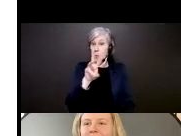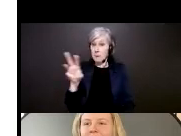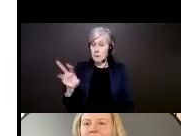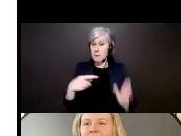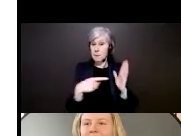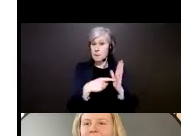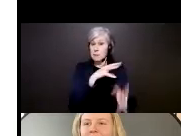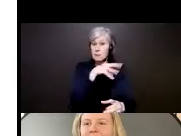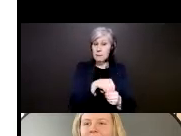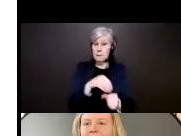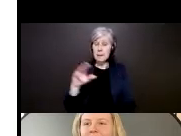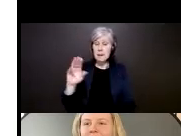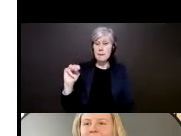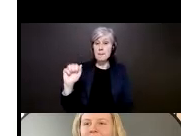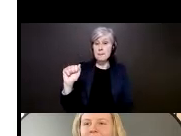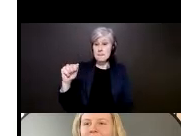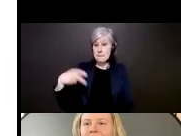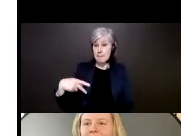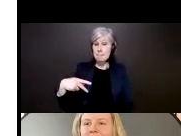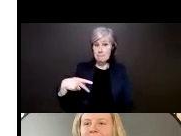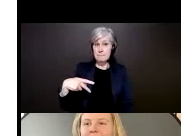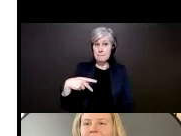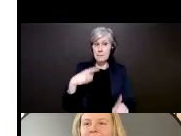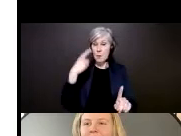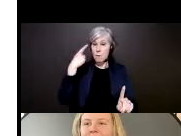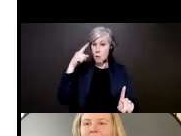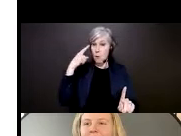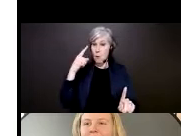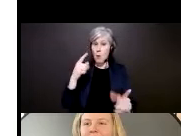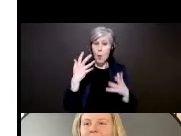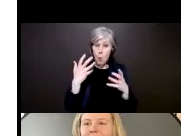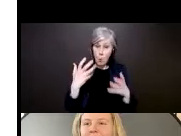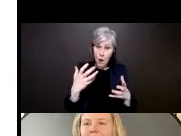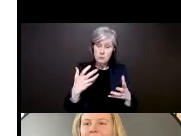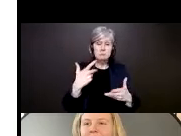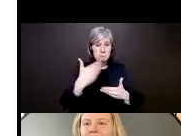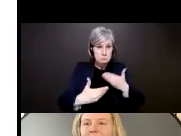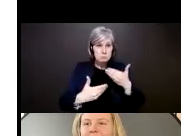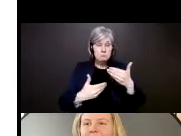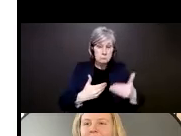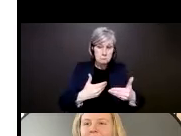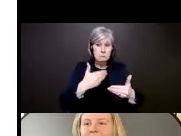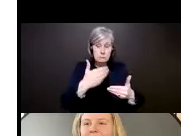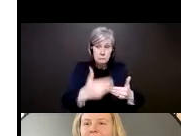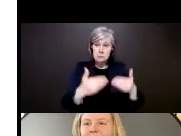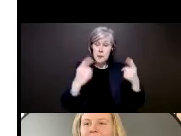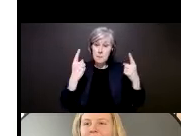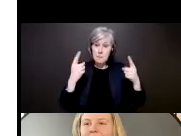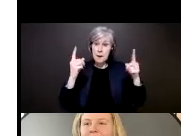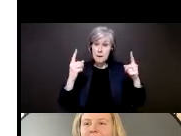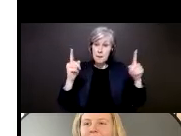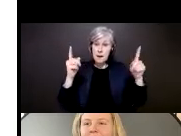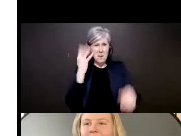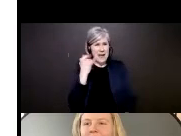We want to be able to show progress over time. So this is just a launch, like we're just getting started. And we want to be able to report to you over